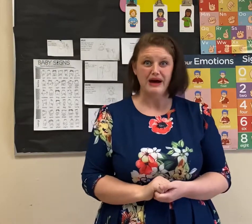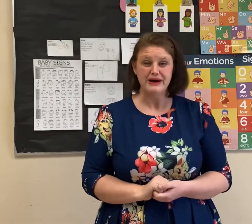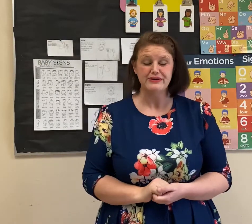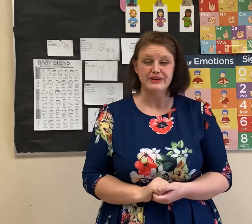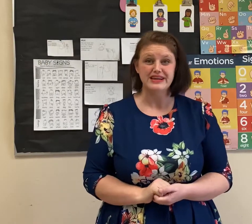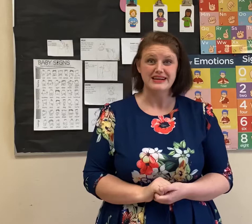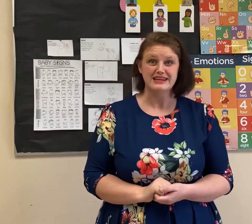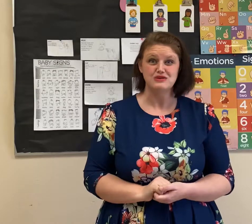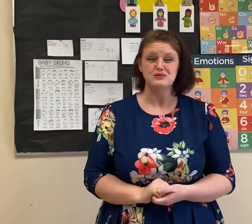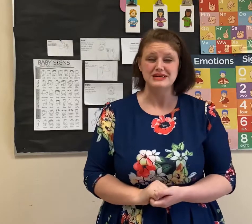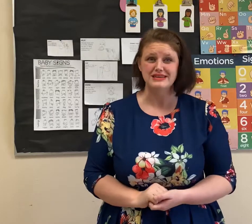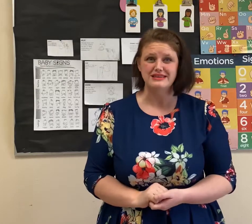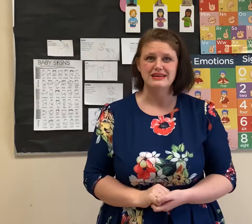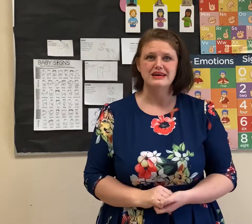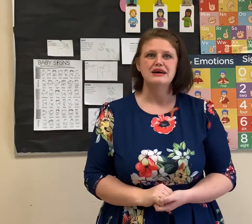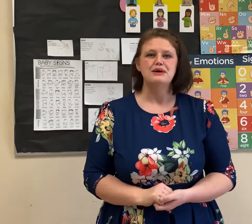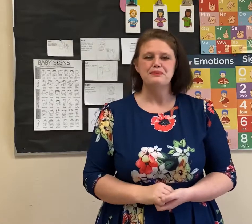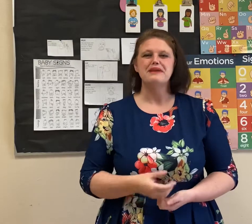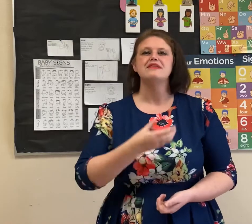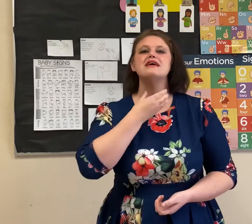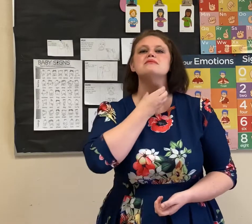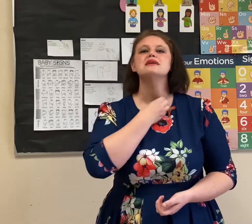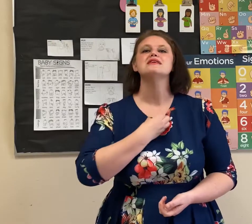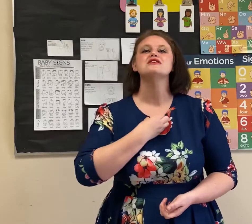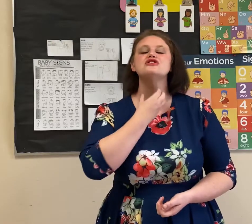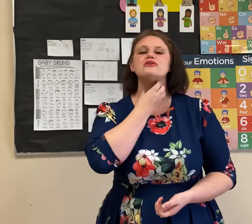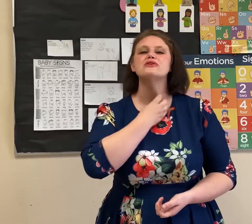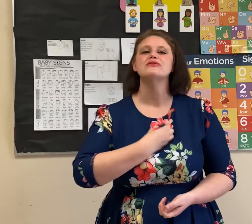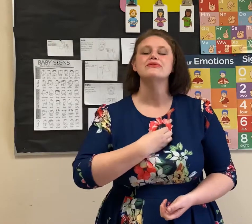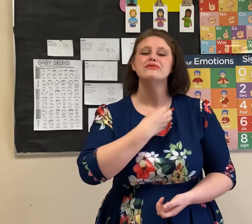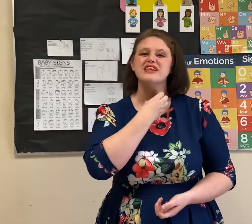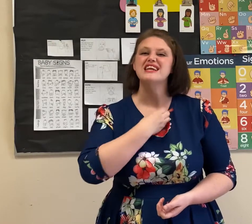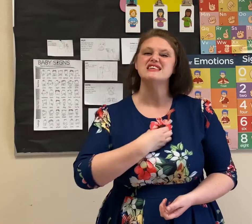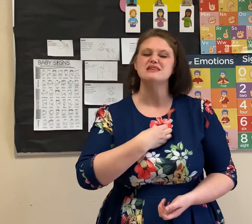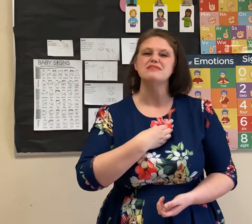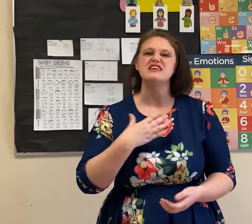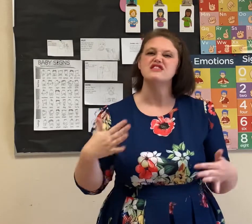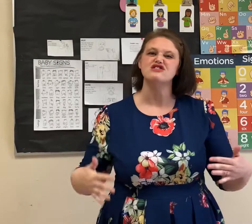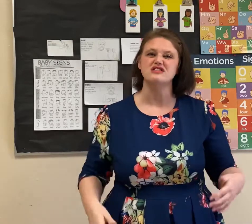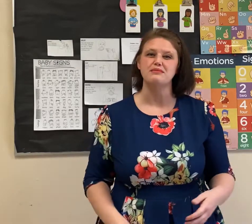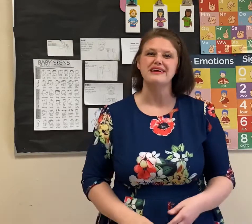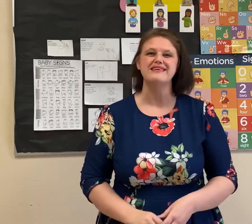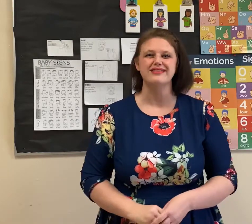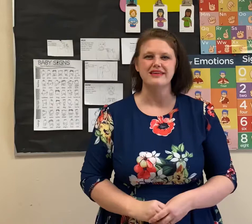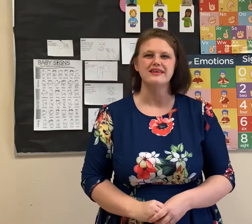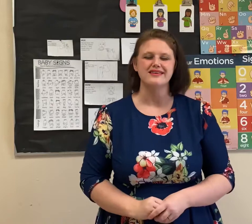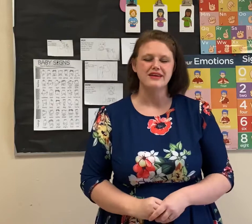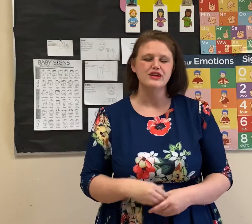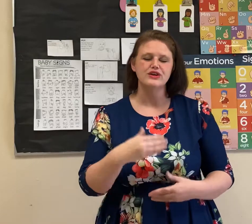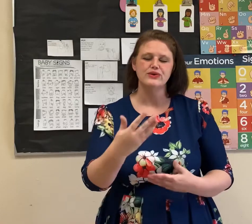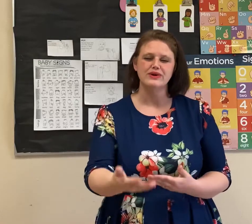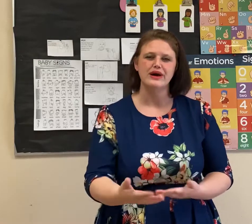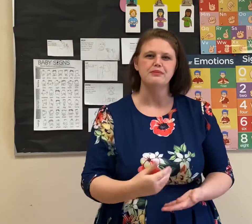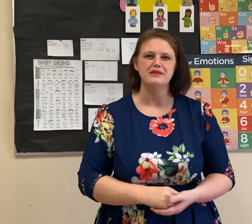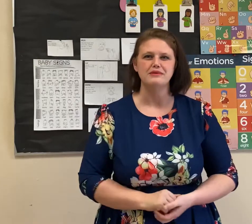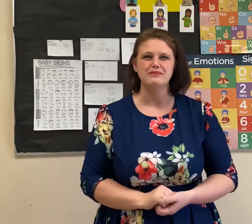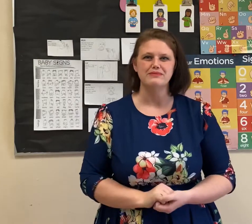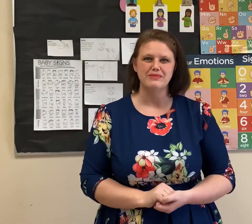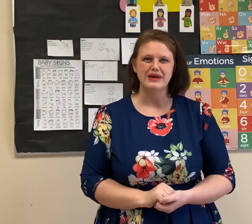hungry and I need to eat. But if they come and show you they need something in their stomach, then you can help them and guide